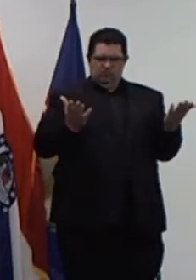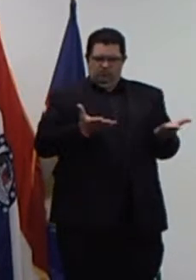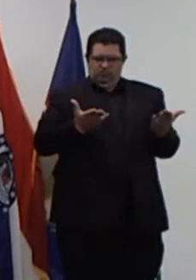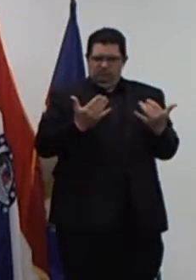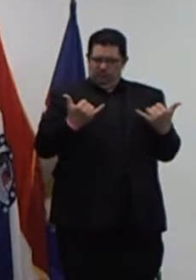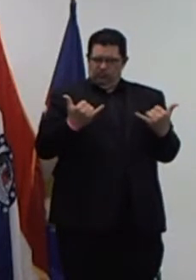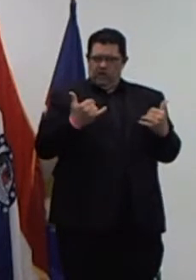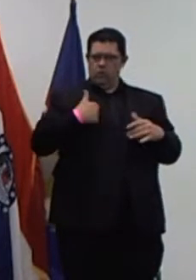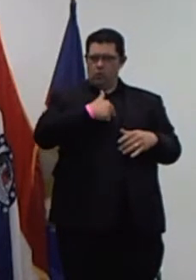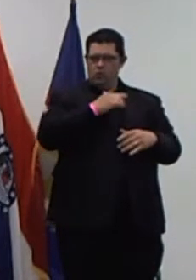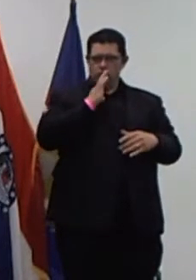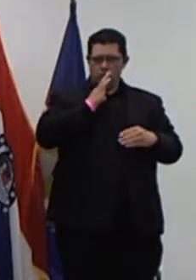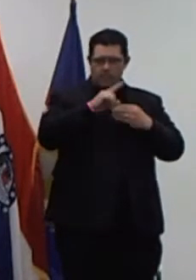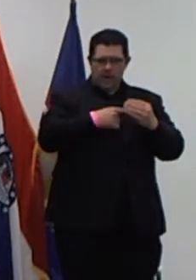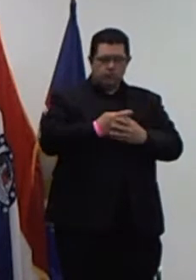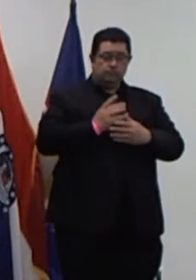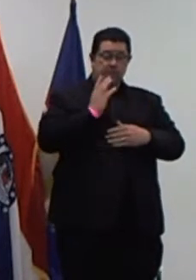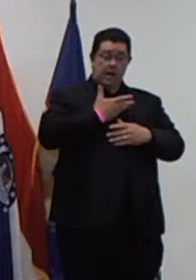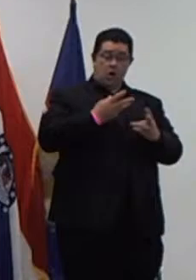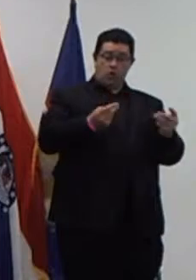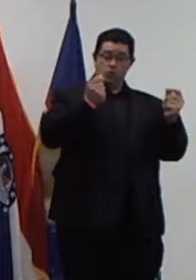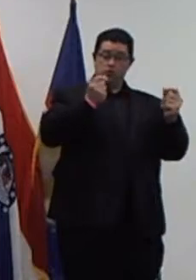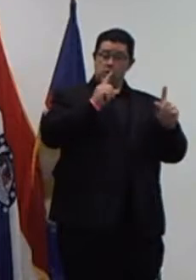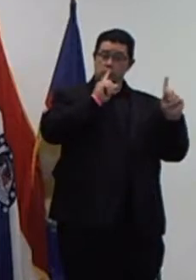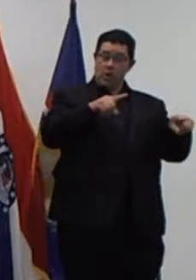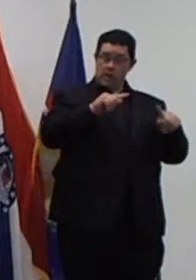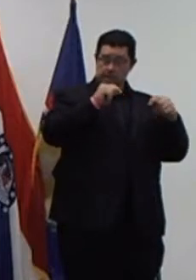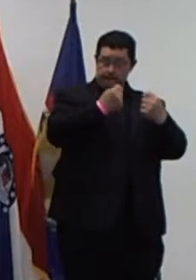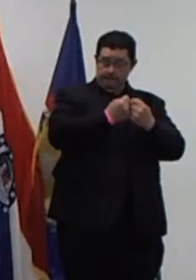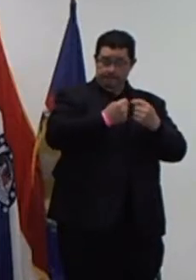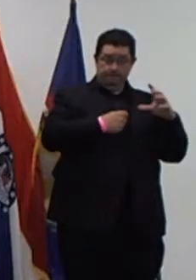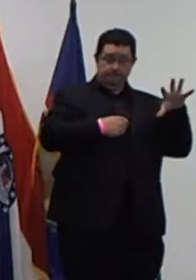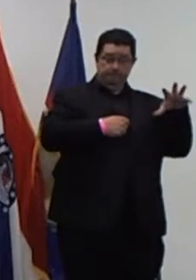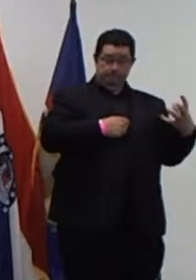Our quick response team and our